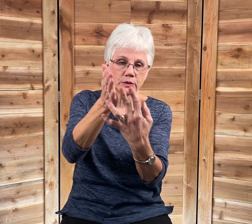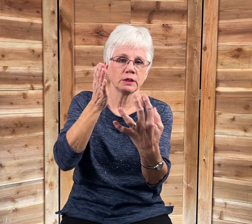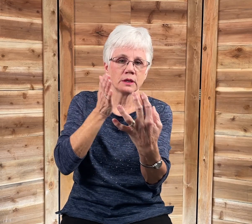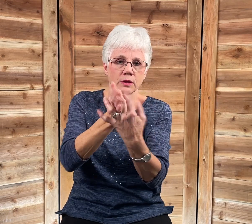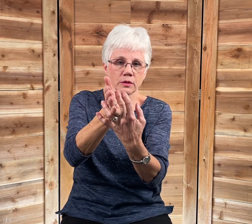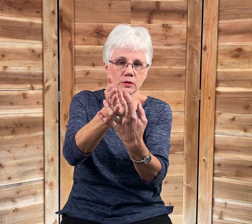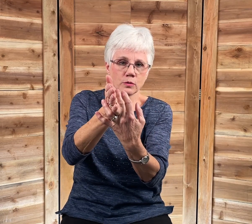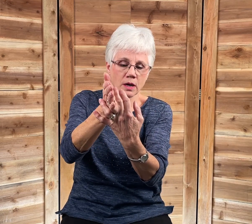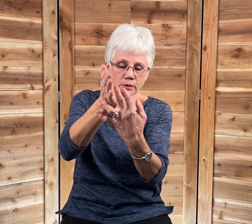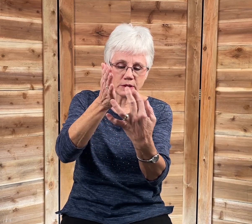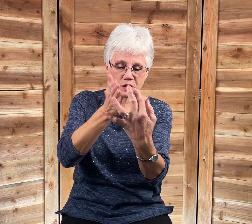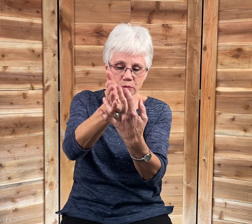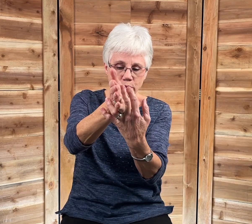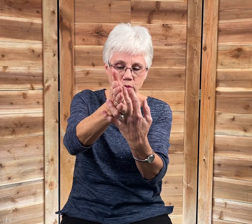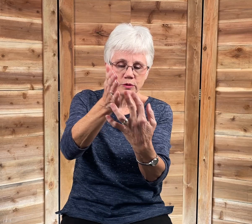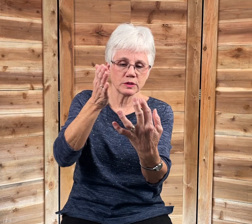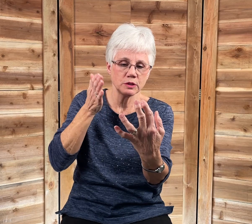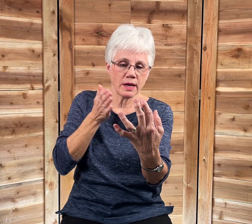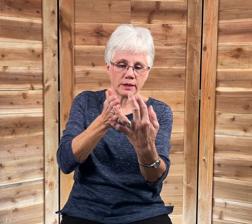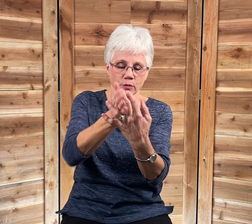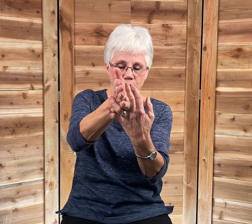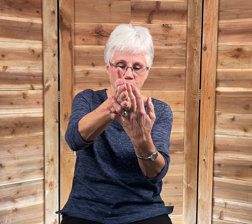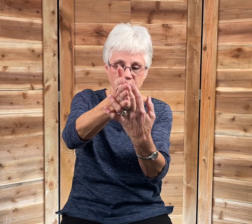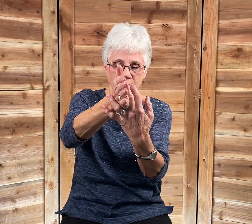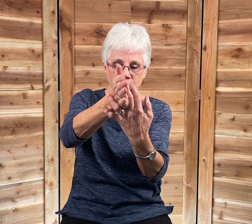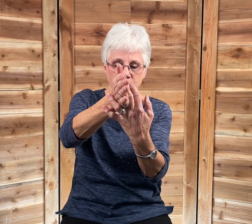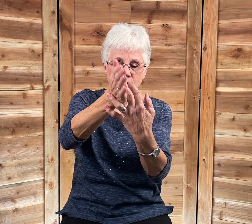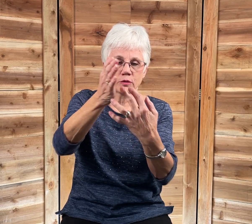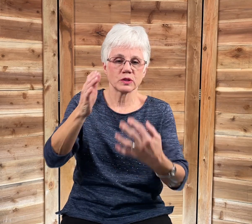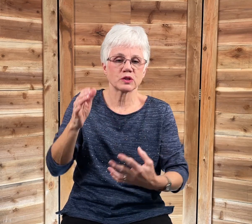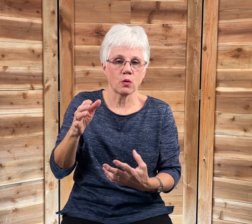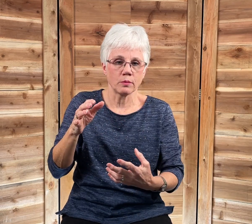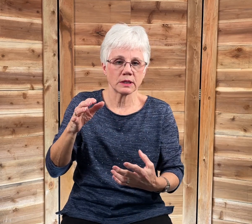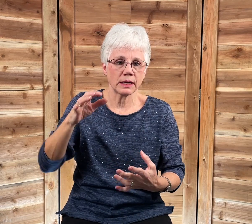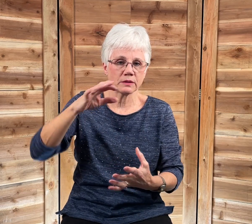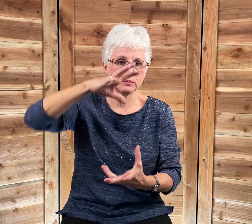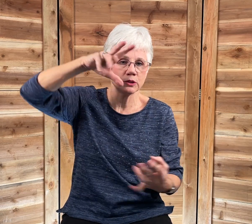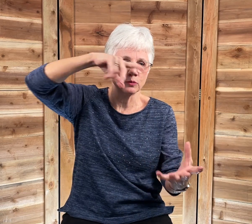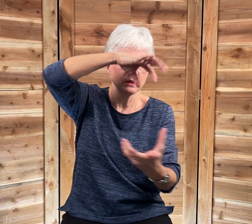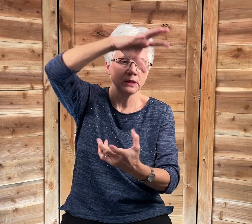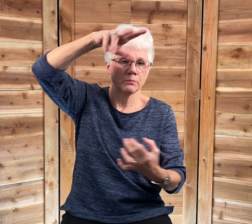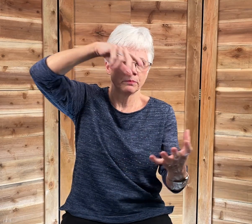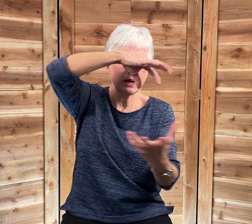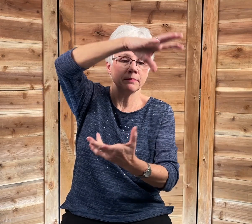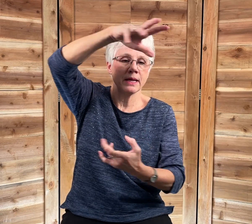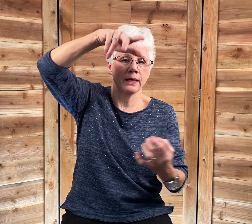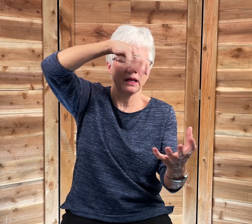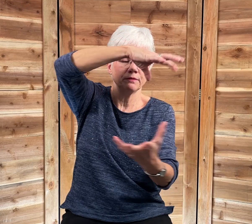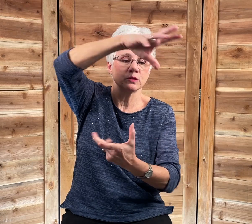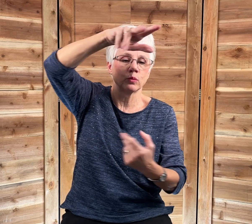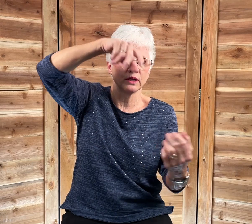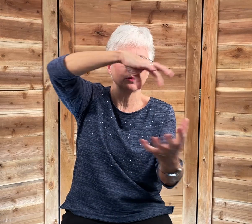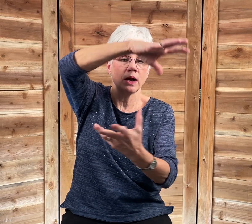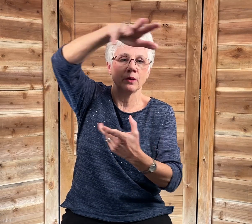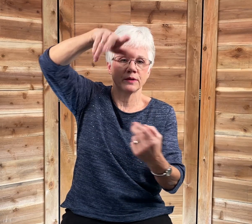the way I learned. You lead us through. You can see your hand going through those fingers, through the storms. I like this one too. Bottom hand